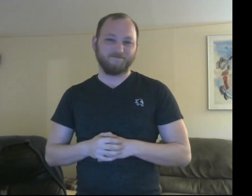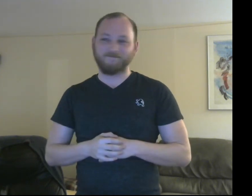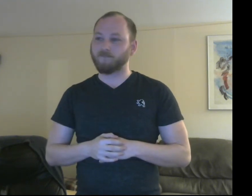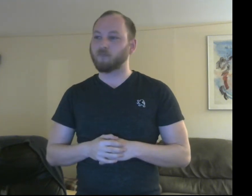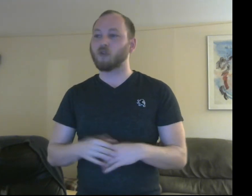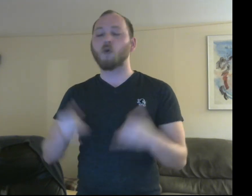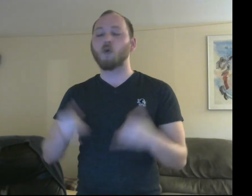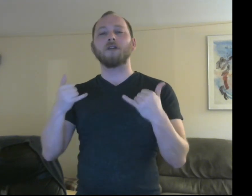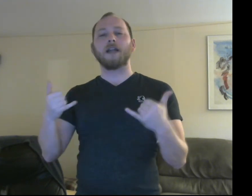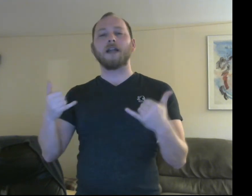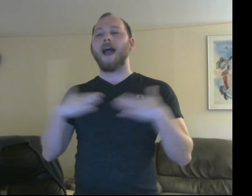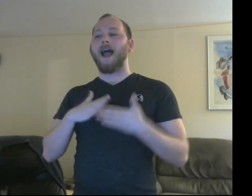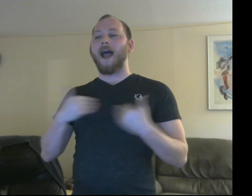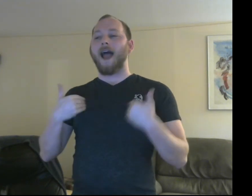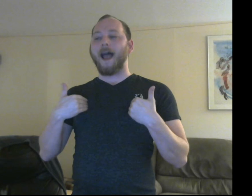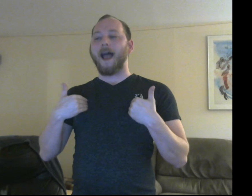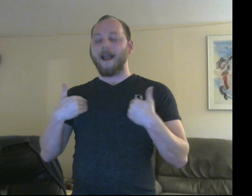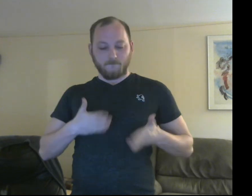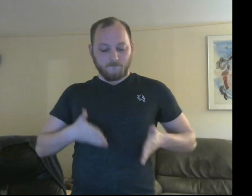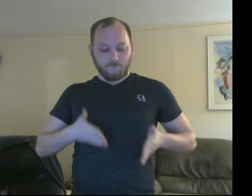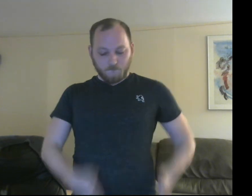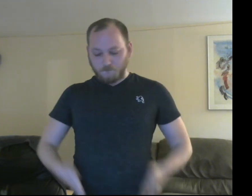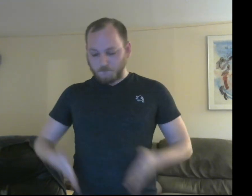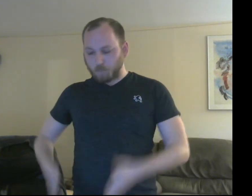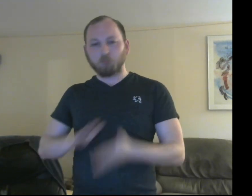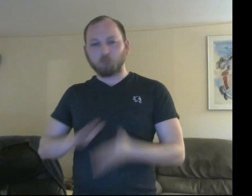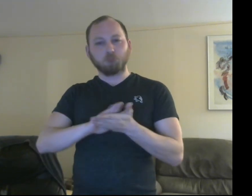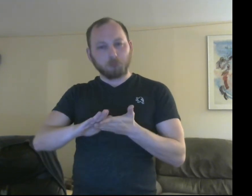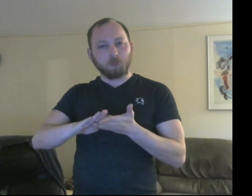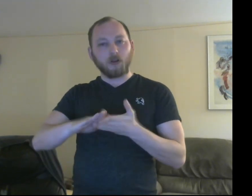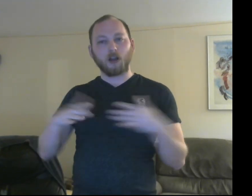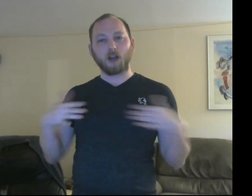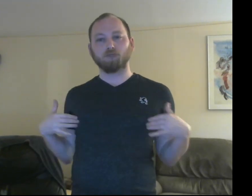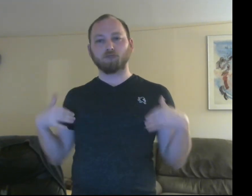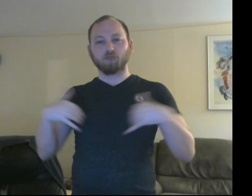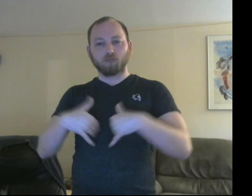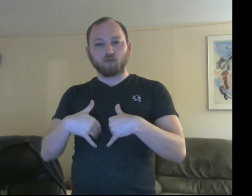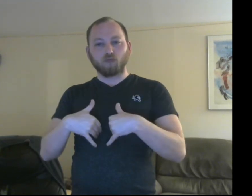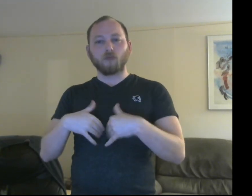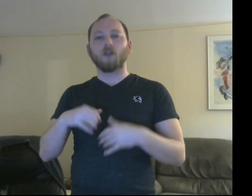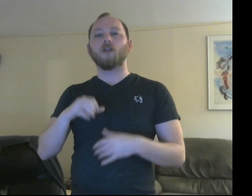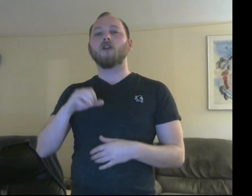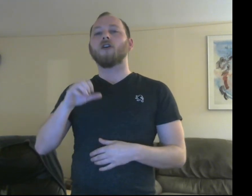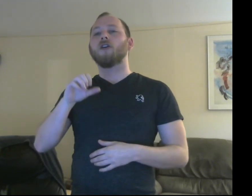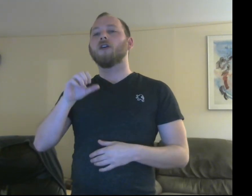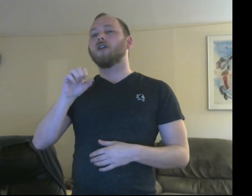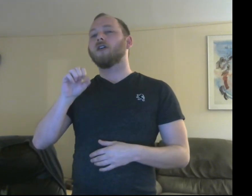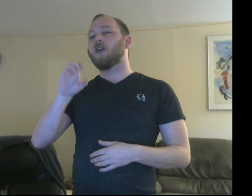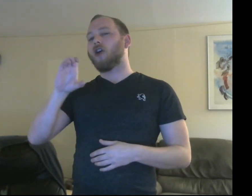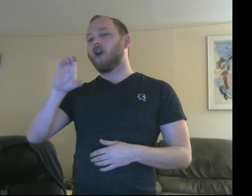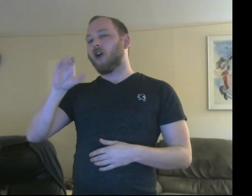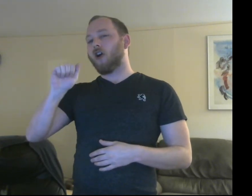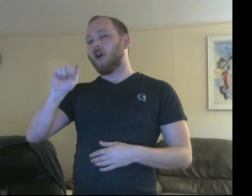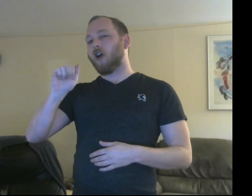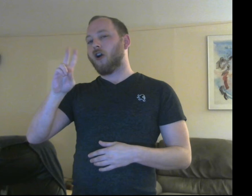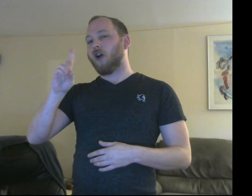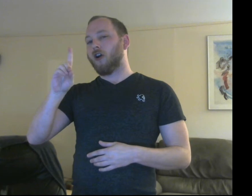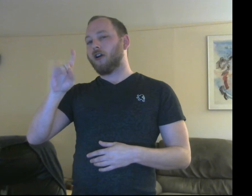a buttoned up shirt here, missing the tie, you'll notice. So this is an example of the wrong